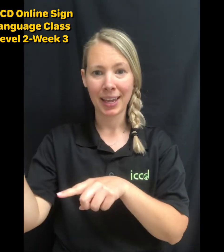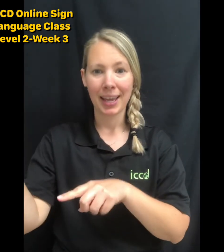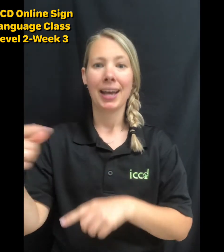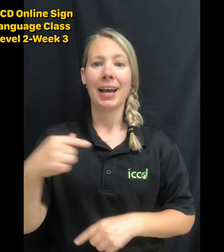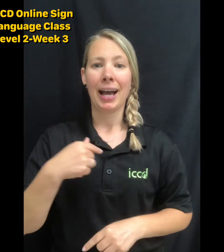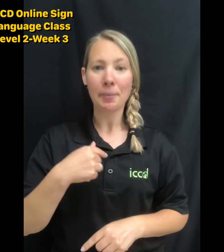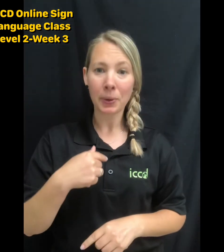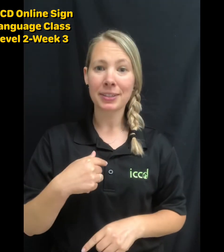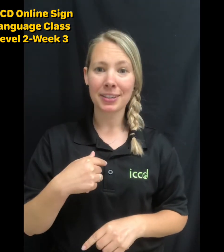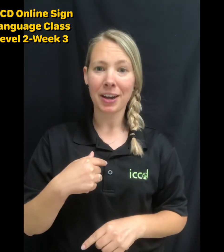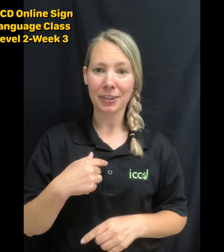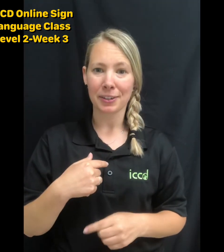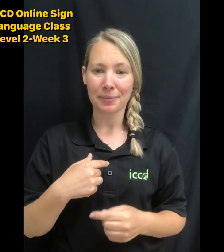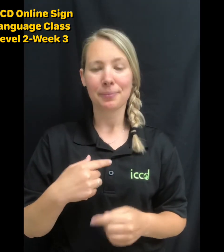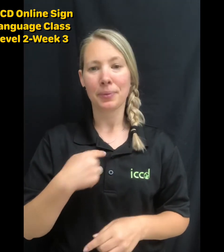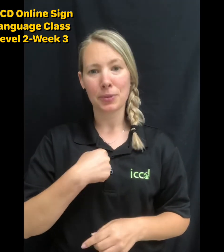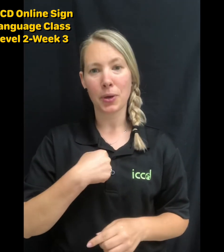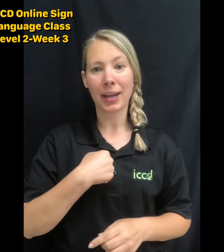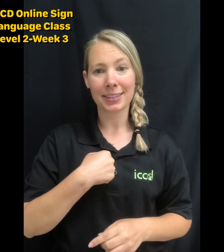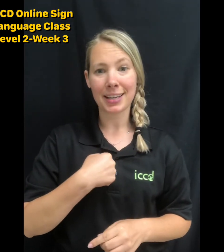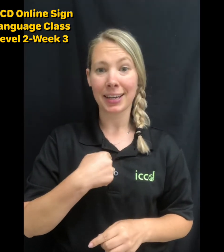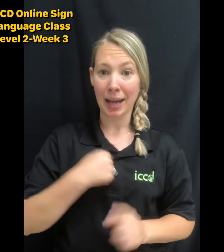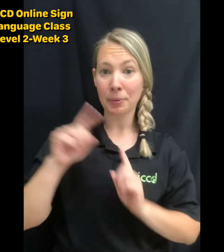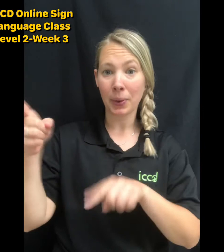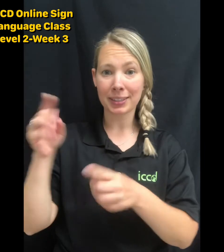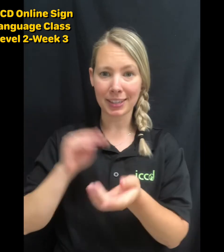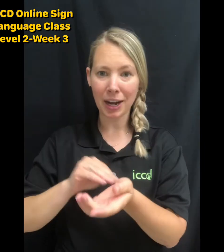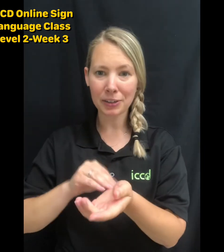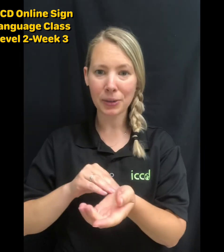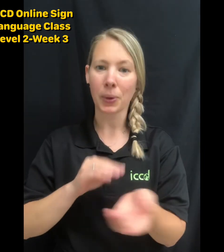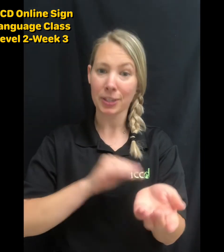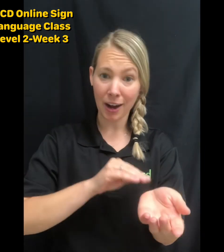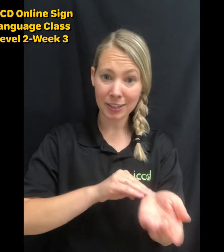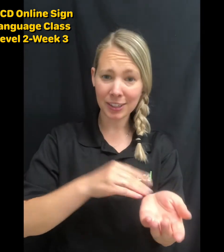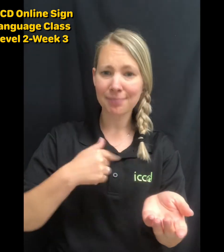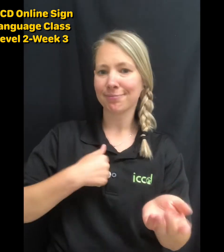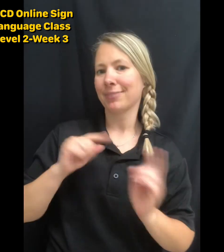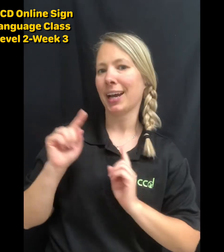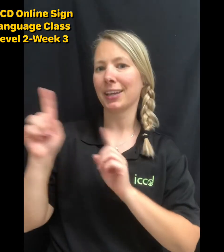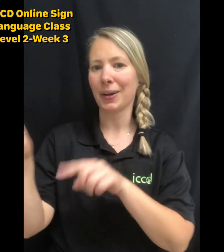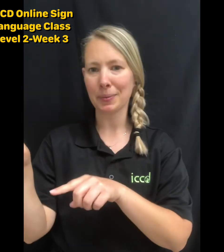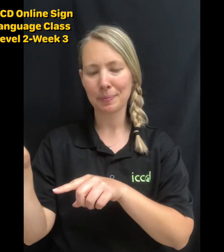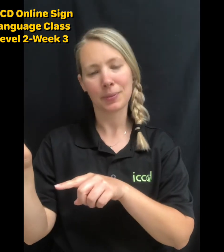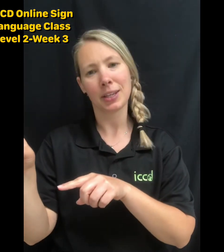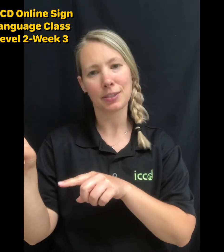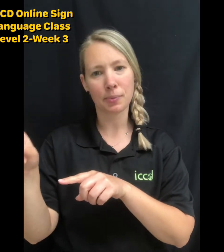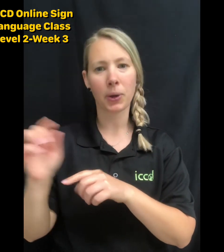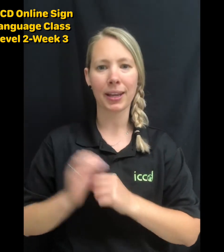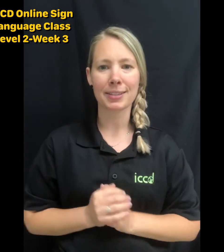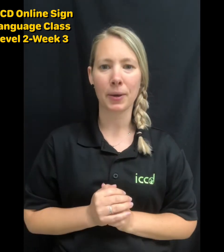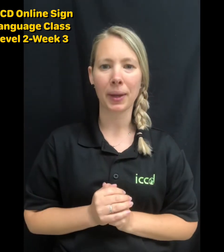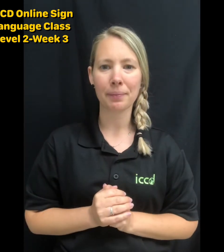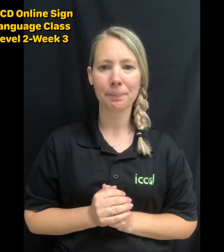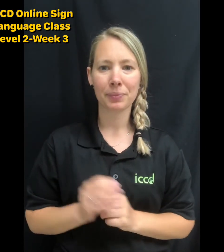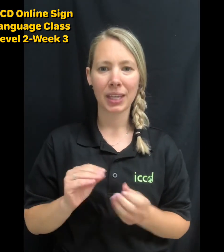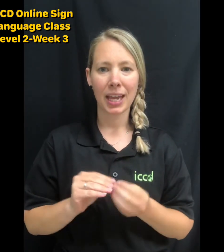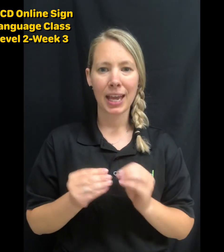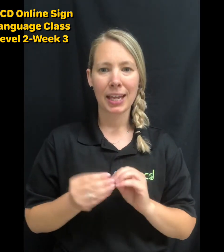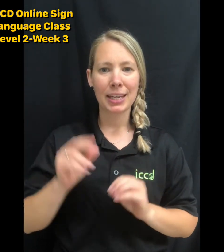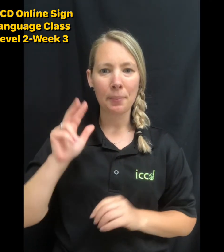I'm going to the doctor. So I can sign it. I'm going to the doctor or doctor. I go. So that's the more ASL way. Number